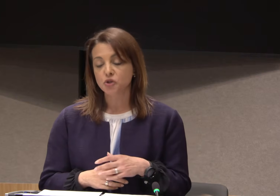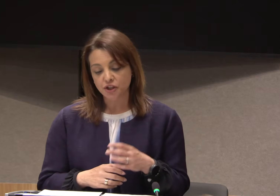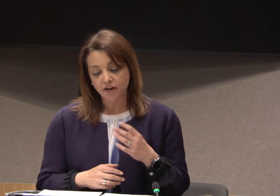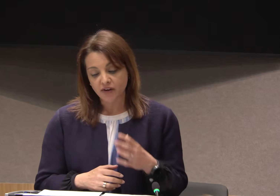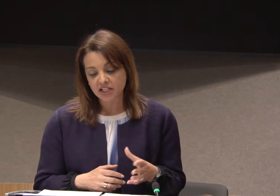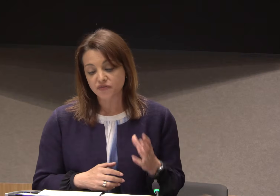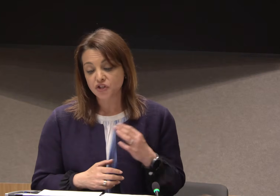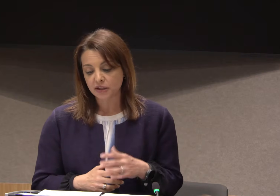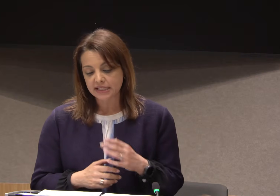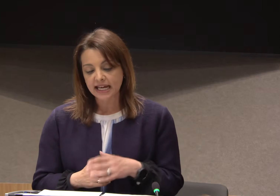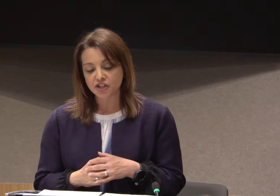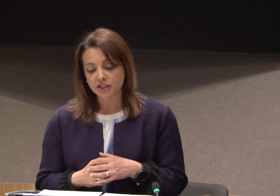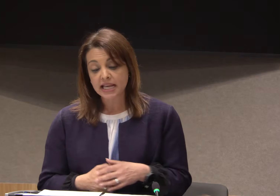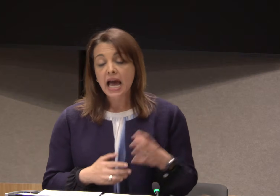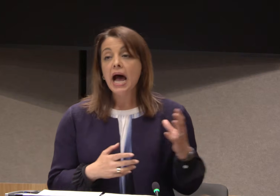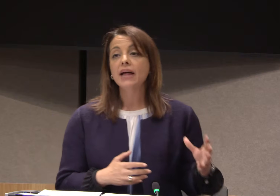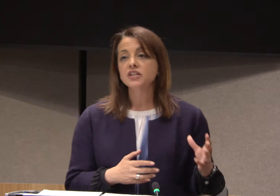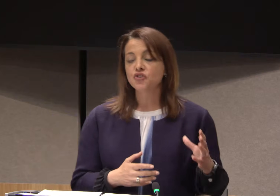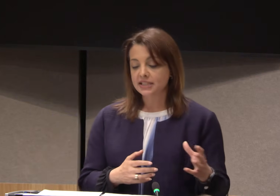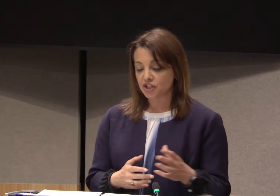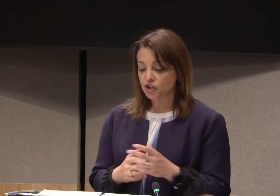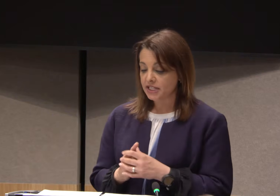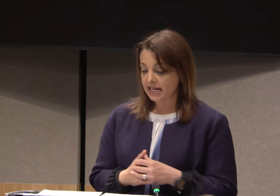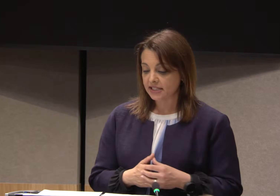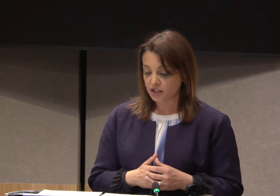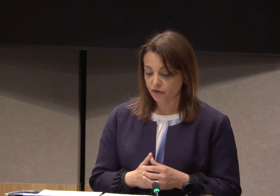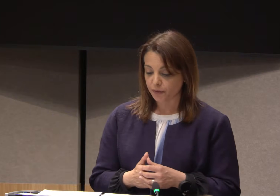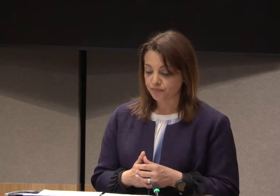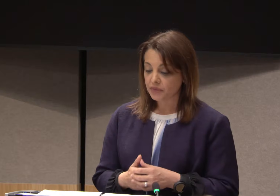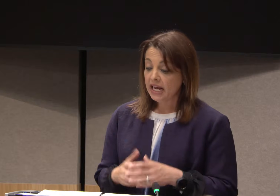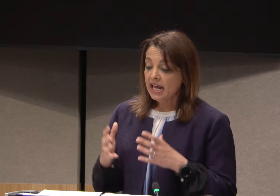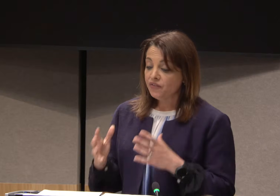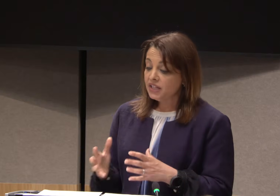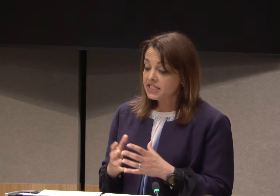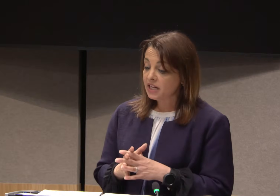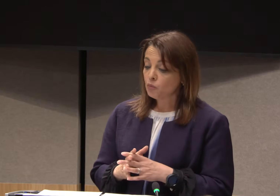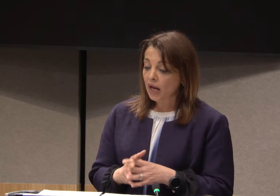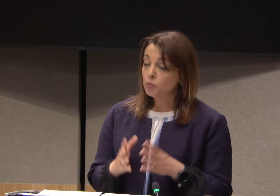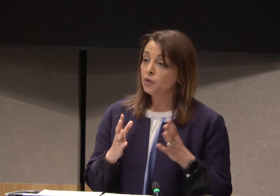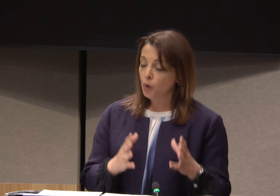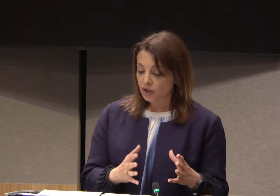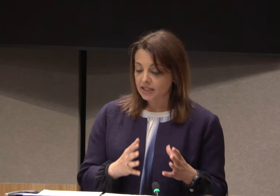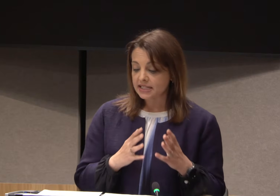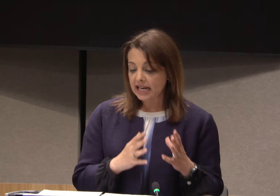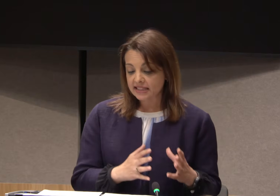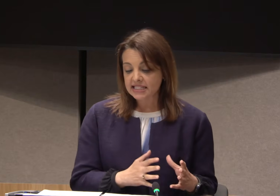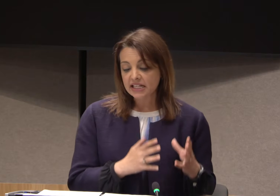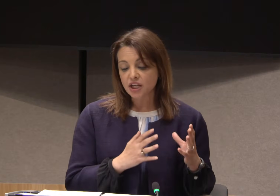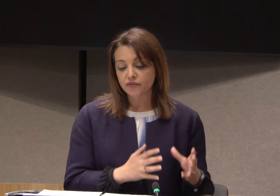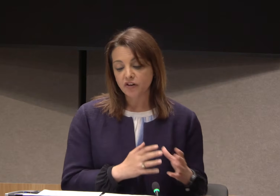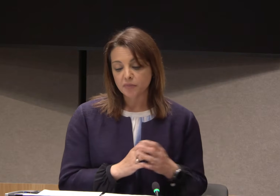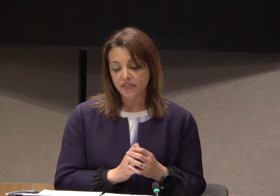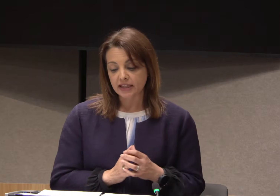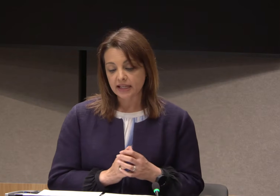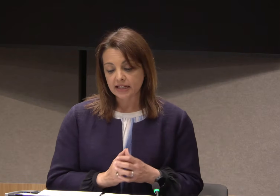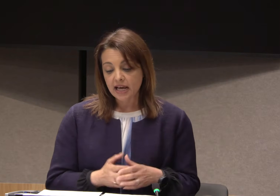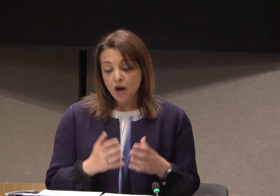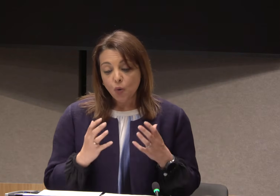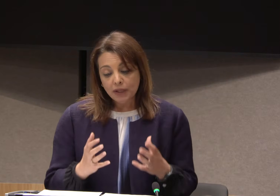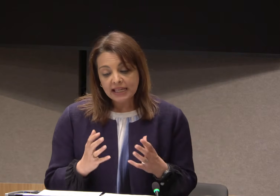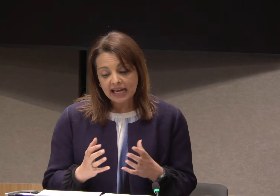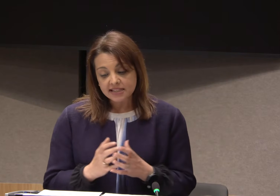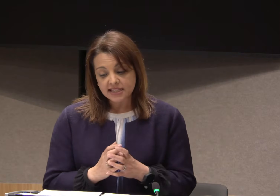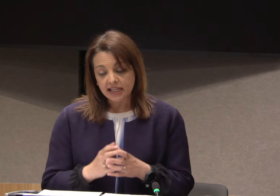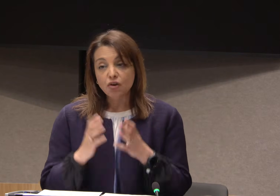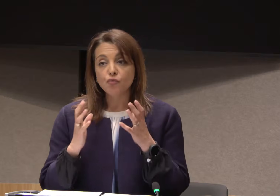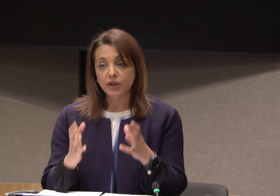the adoption of artificial intelligence and the transition to net zero. If these are done well with workers at the centre of government thinking,